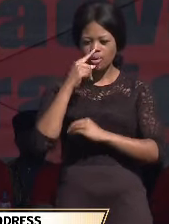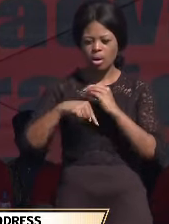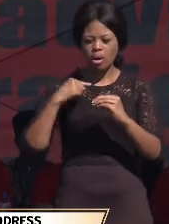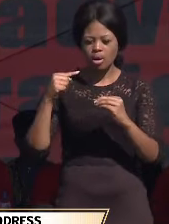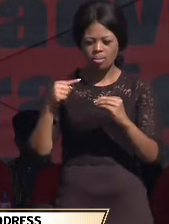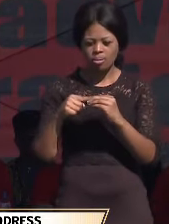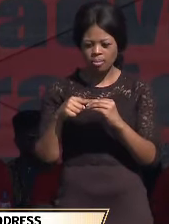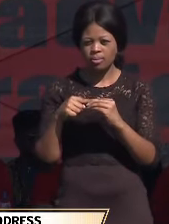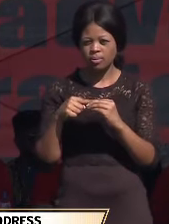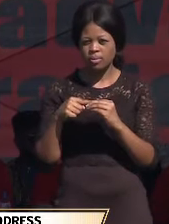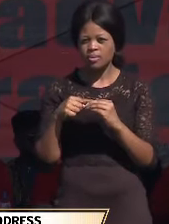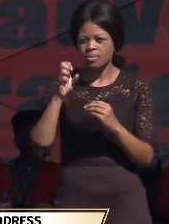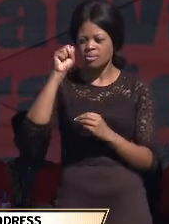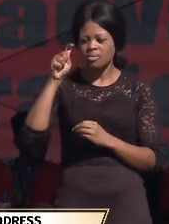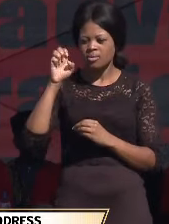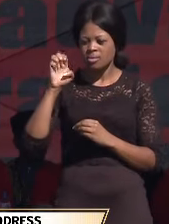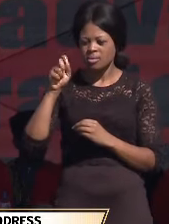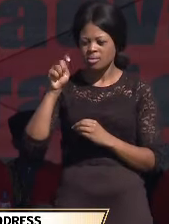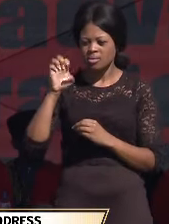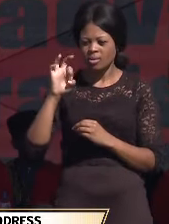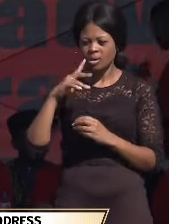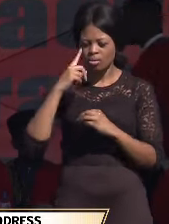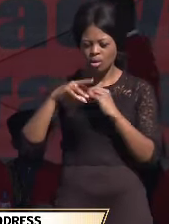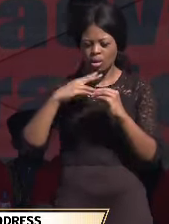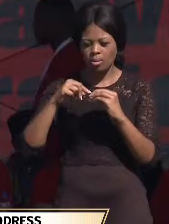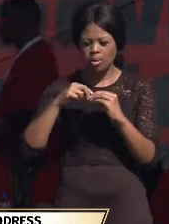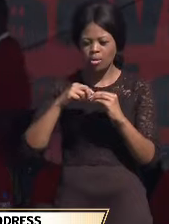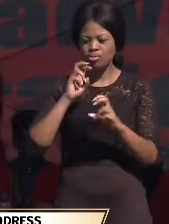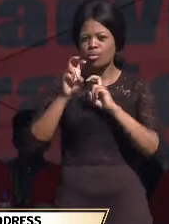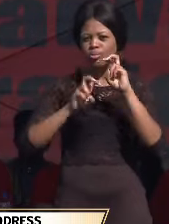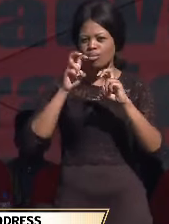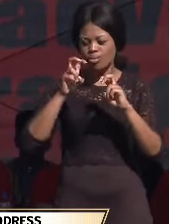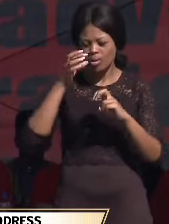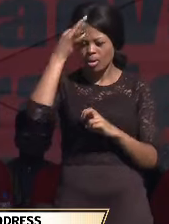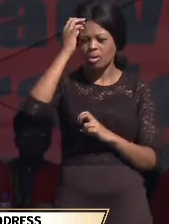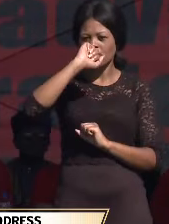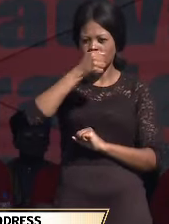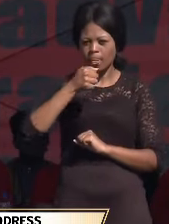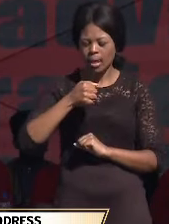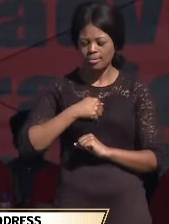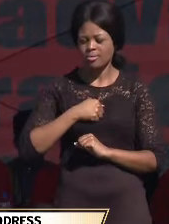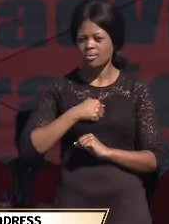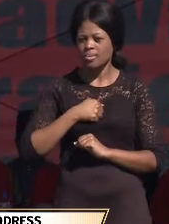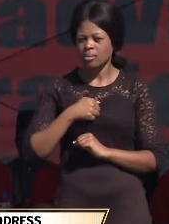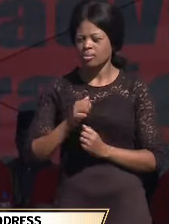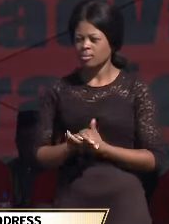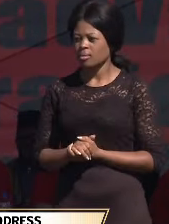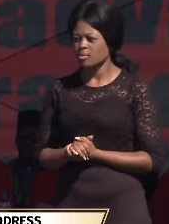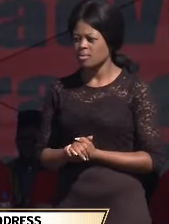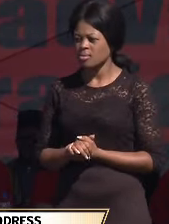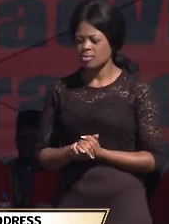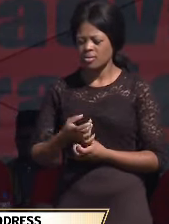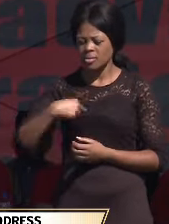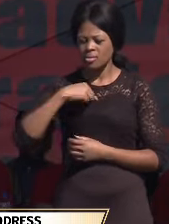state capture. Ukwebiwa kwahulumeni wethu nenhlaka zakhe.